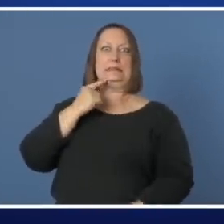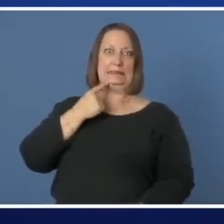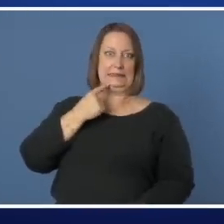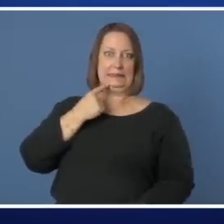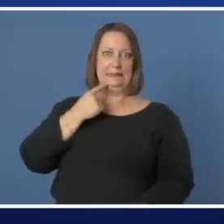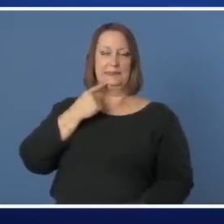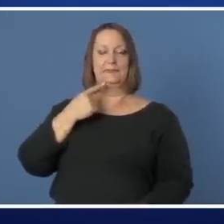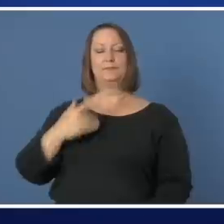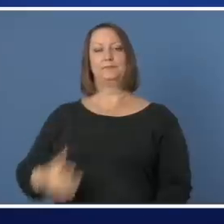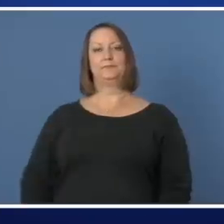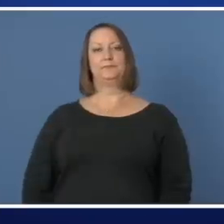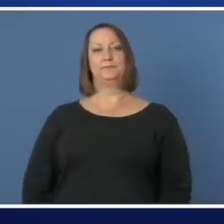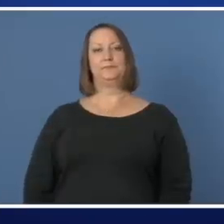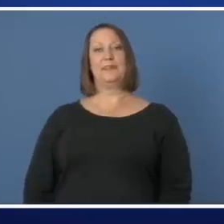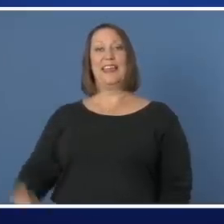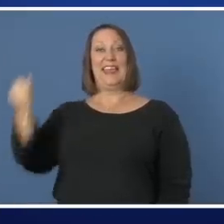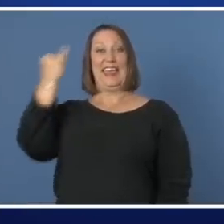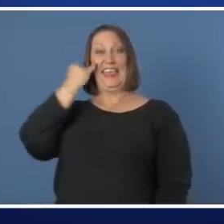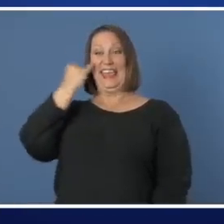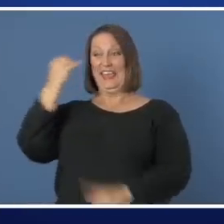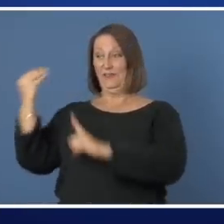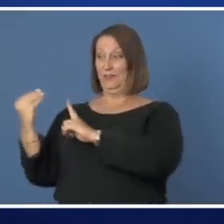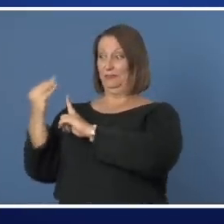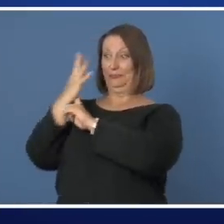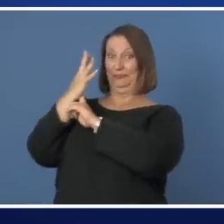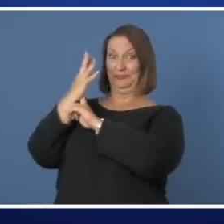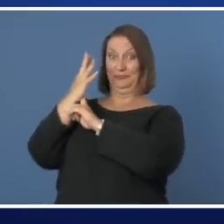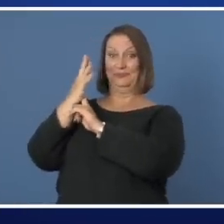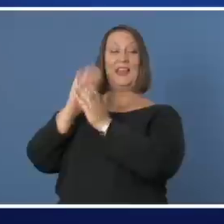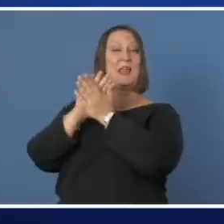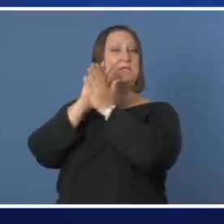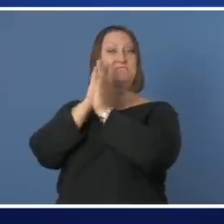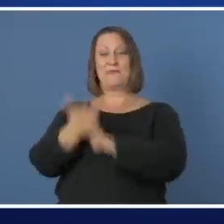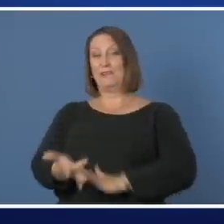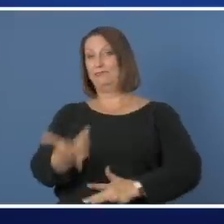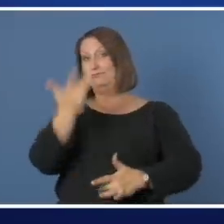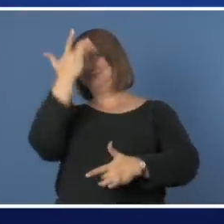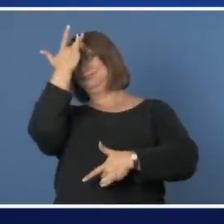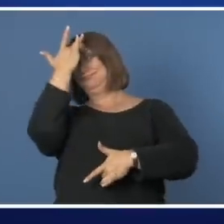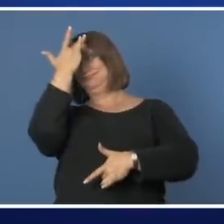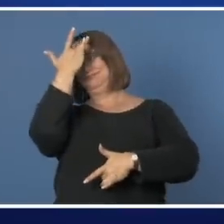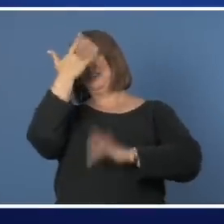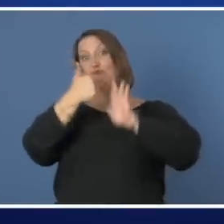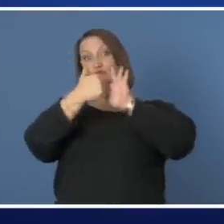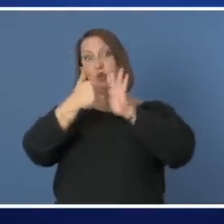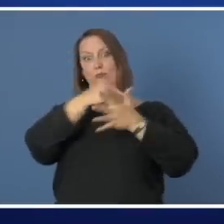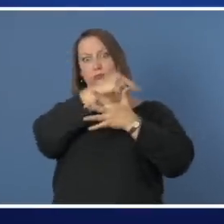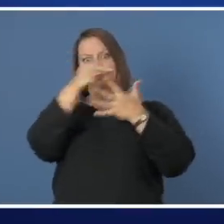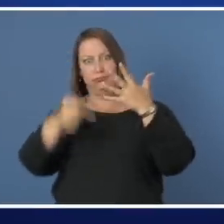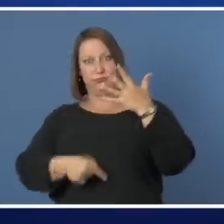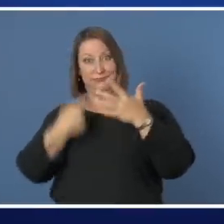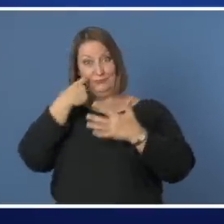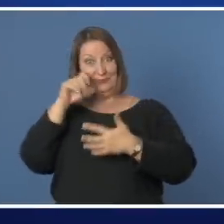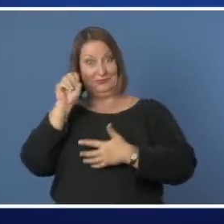with the disease treatment once the disease symptoms have started is limited